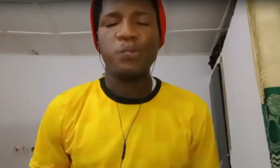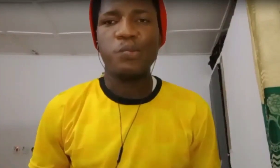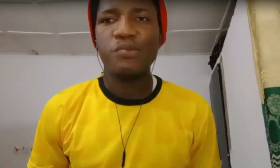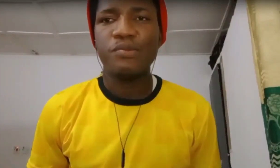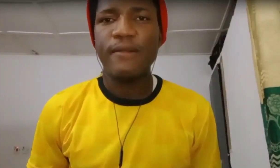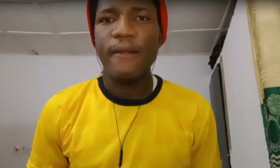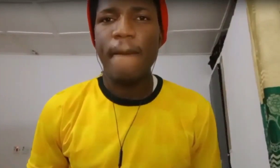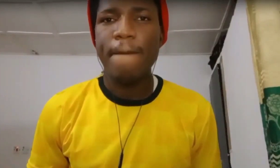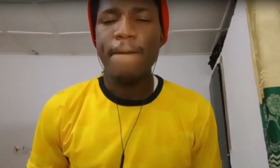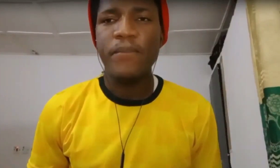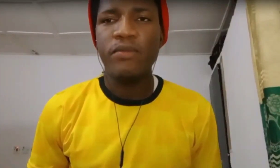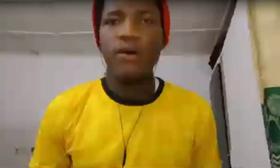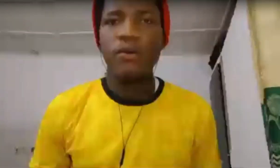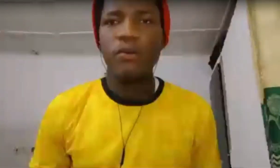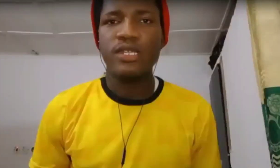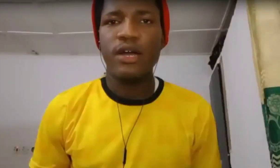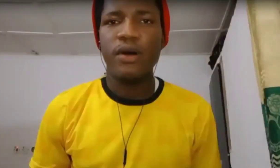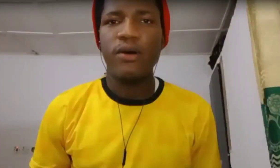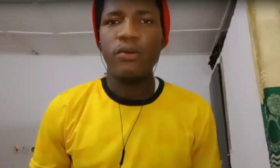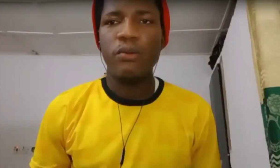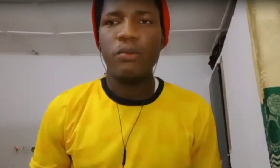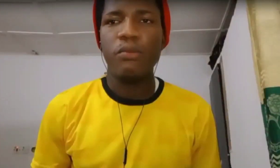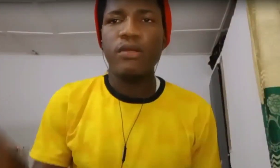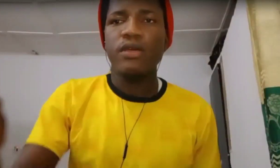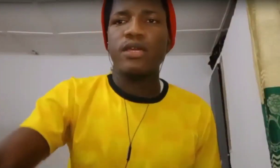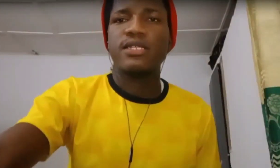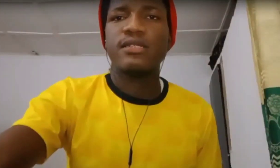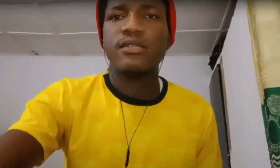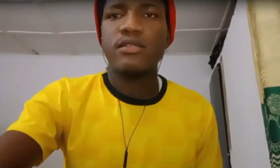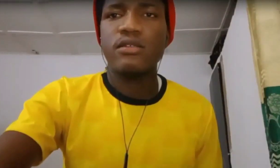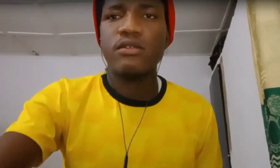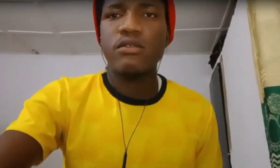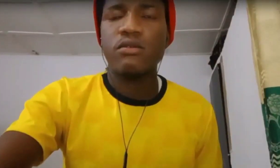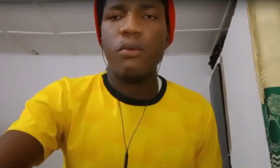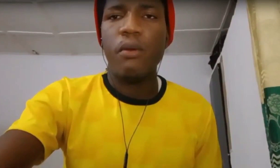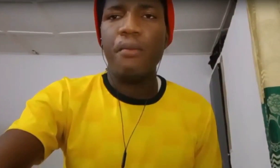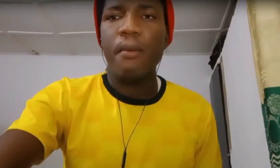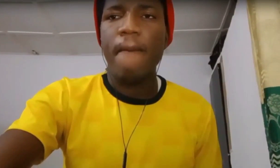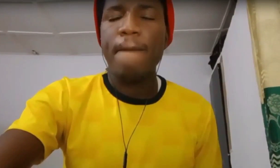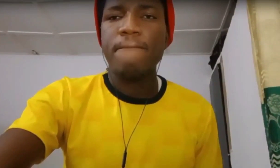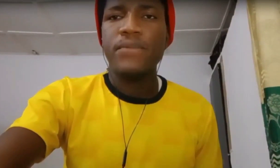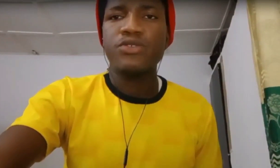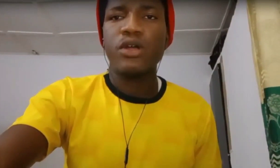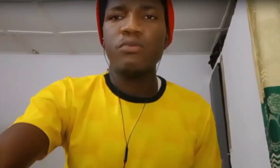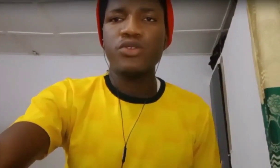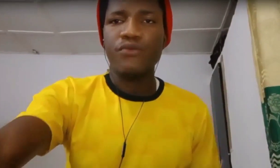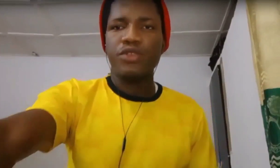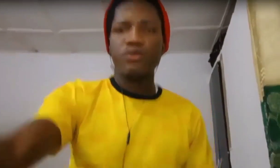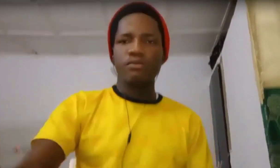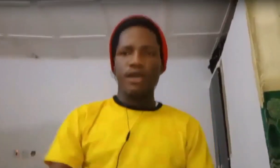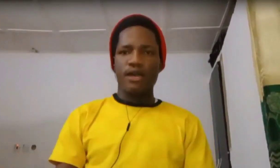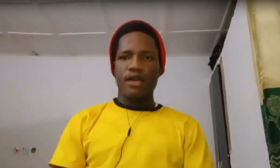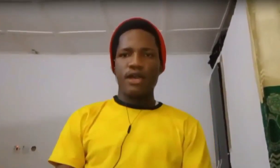Comforting Lawal, yes. Please, you can unmute your video and your audio.